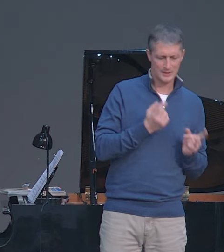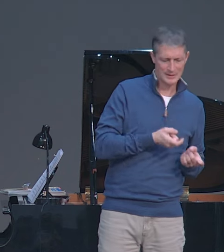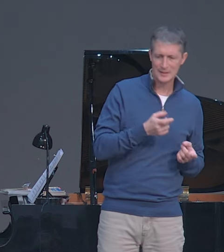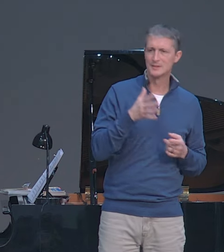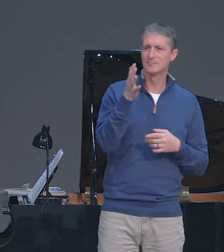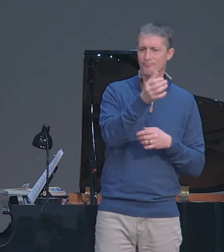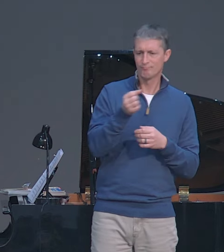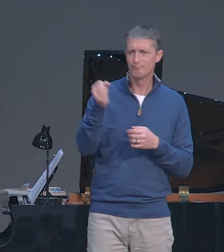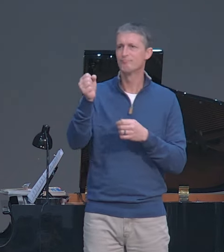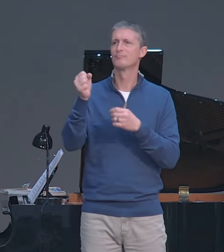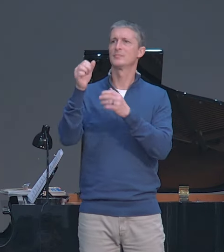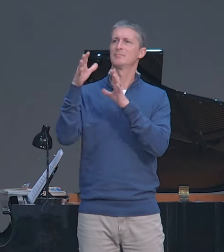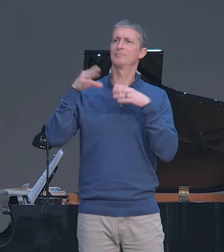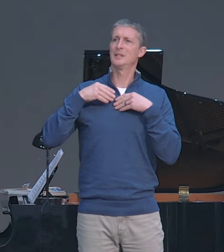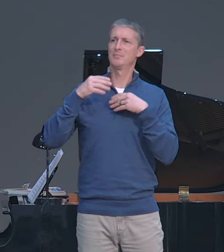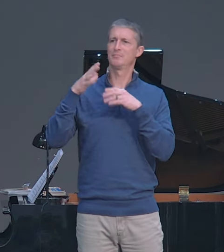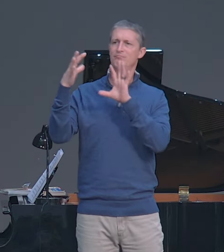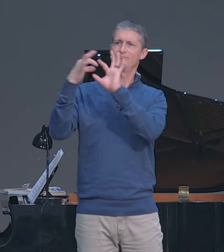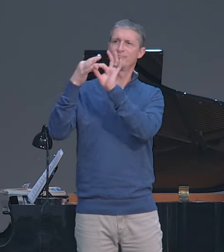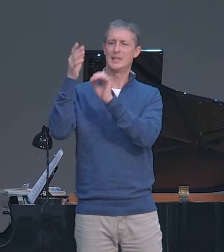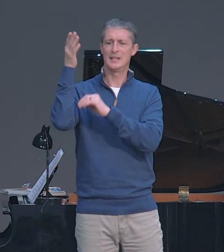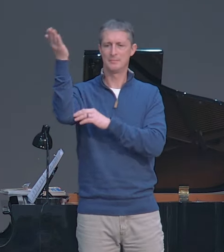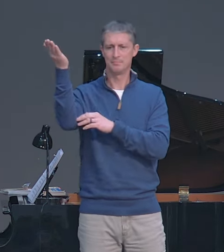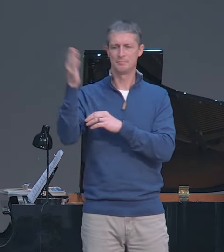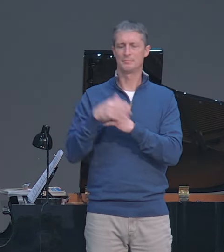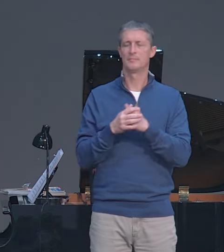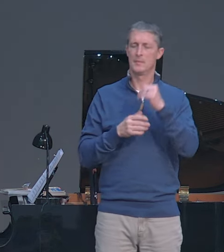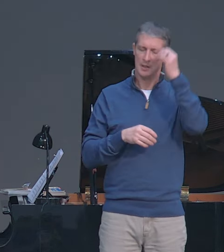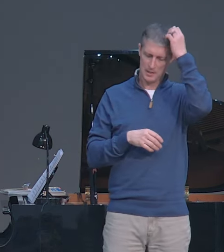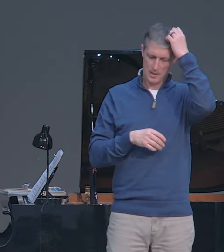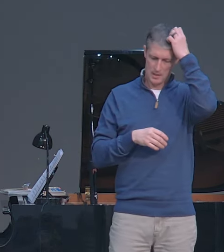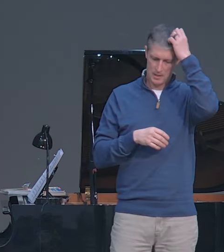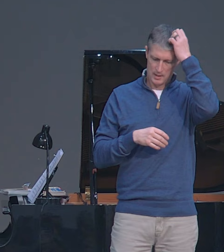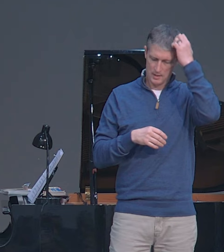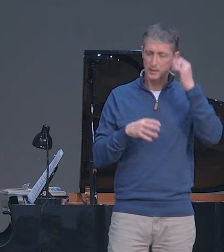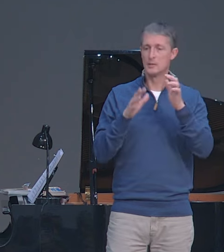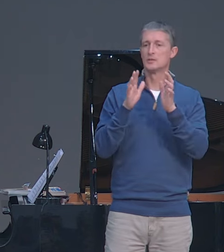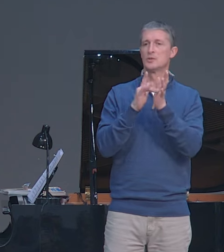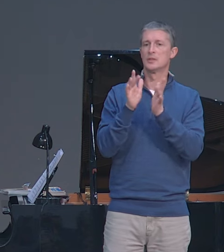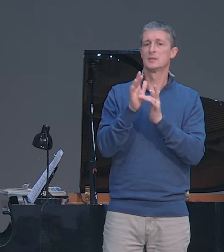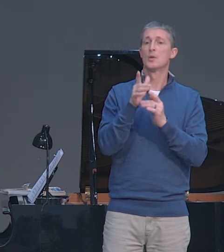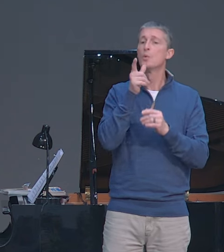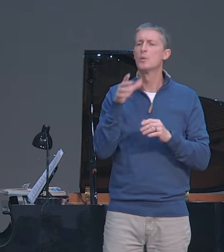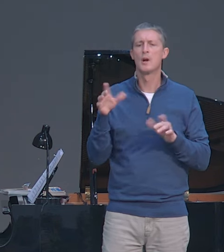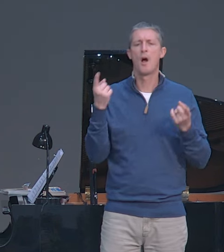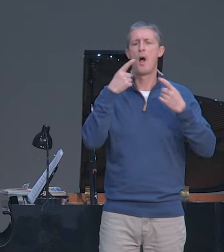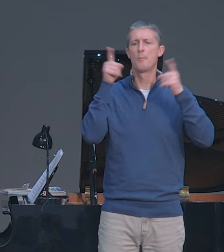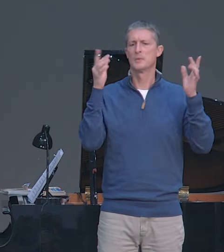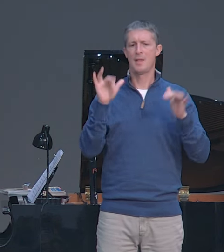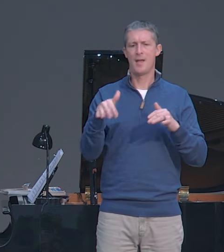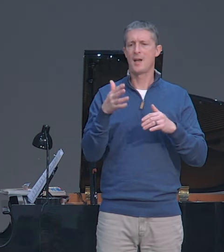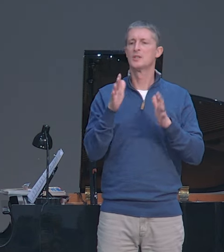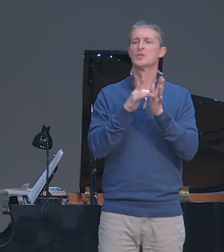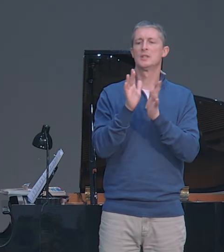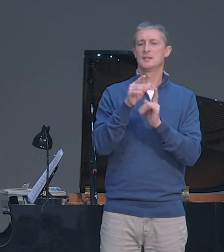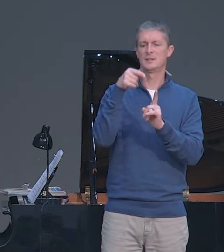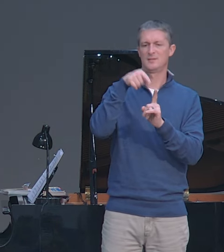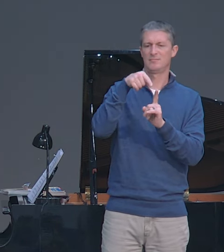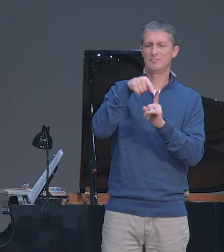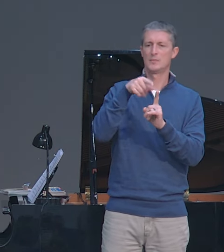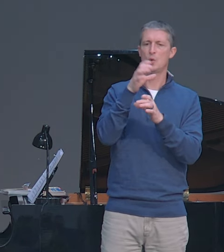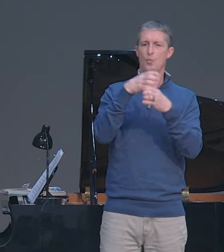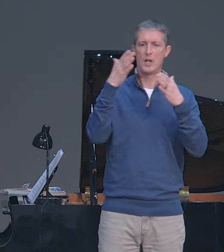Jesus Christ, the creator and sustainer of the universe, who is supreme over all that God created. I want to invite you to stand with me